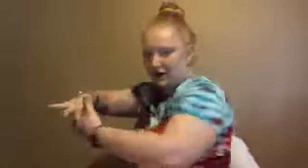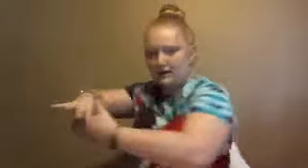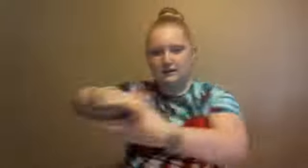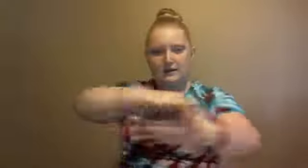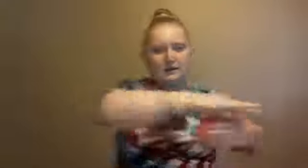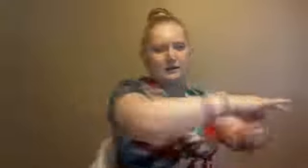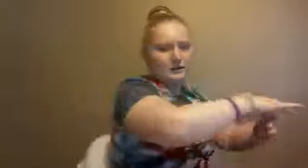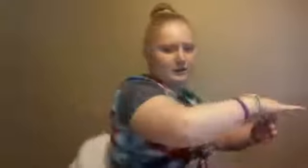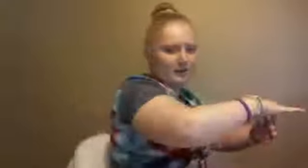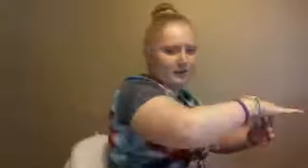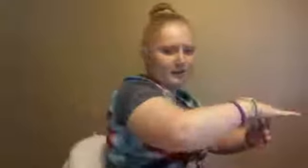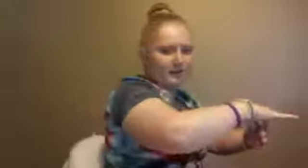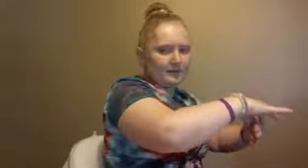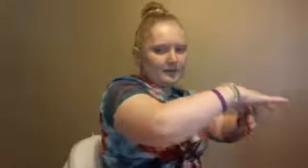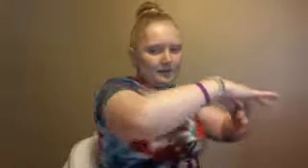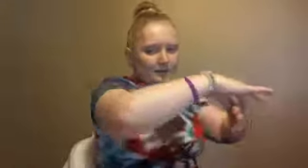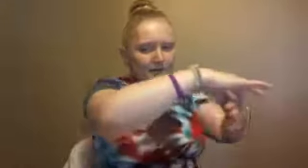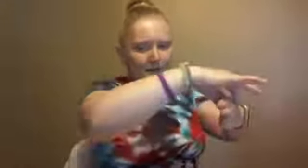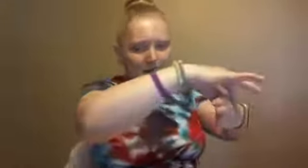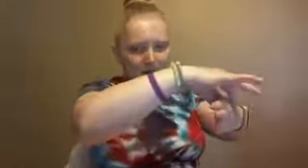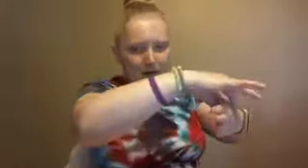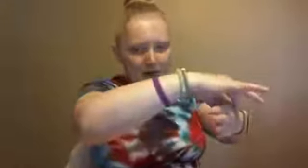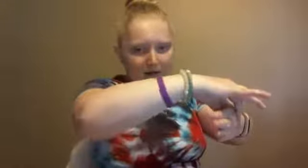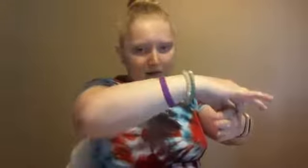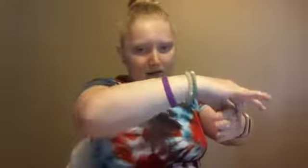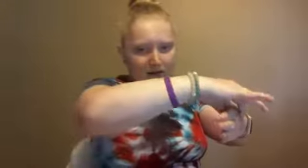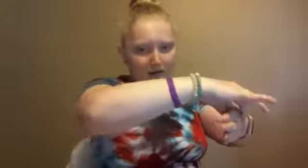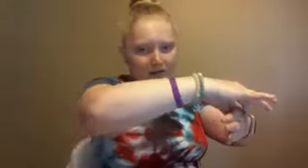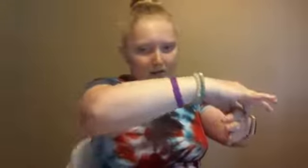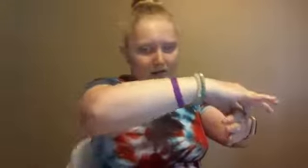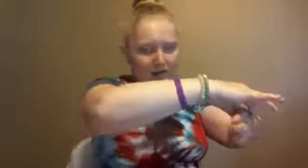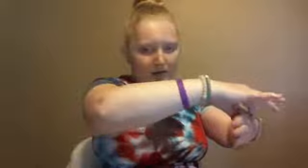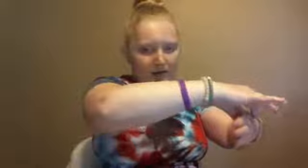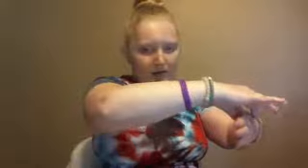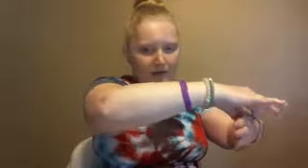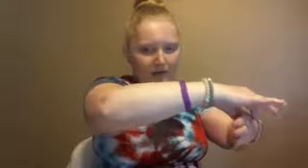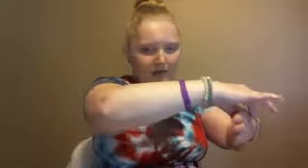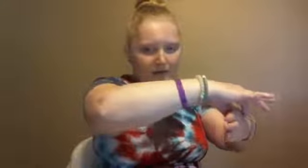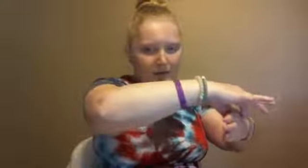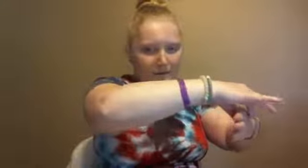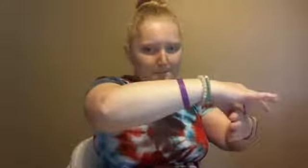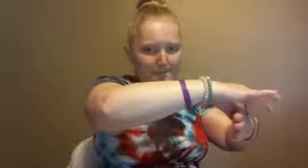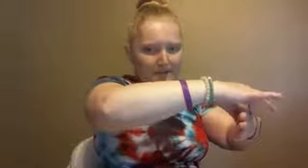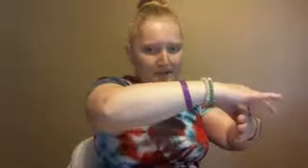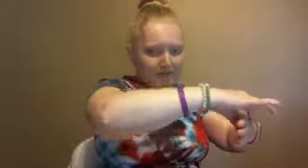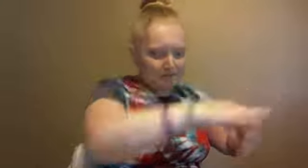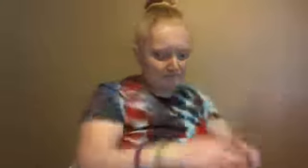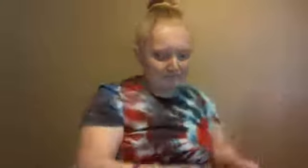hand like this. And you just go like this. Meat.